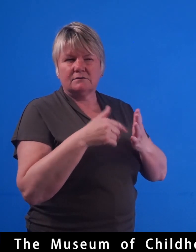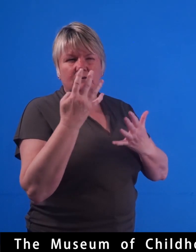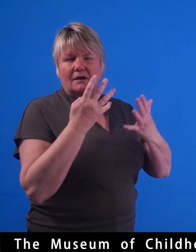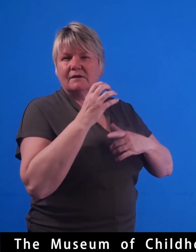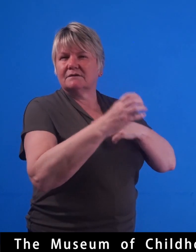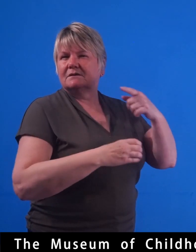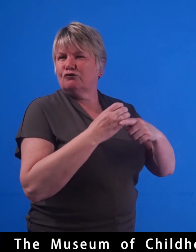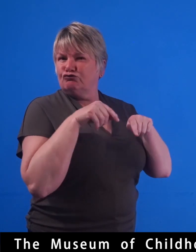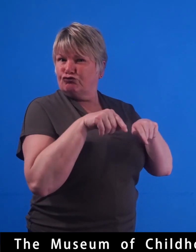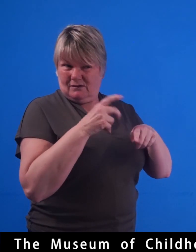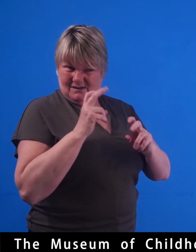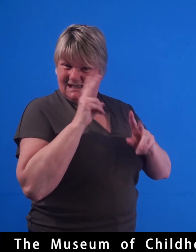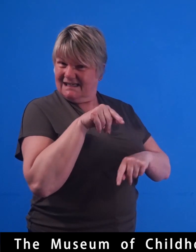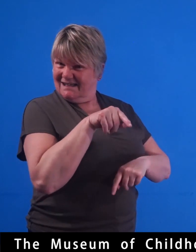19th century.